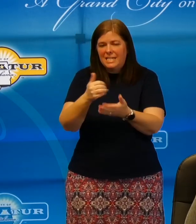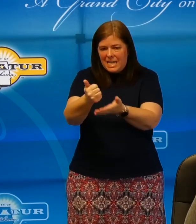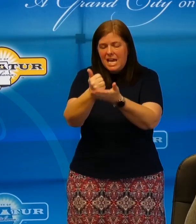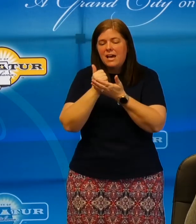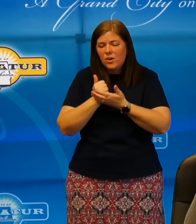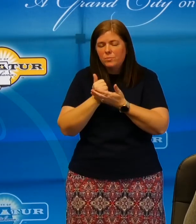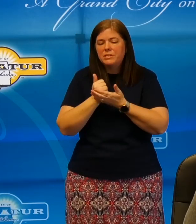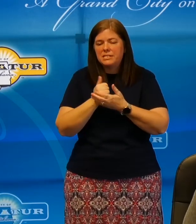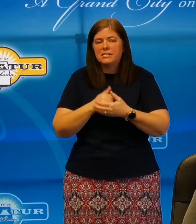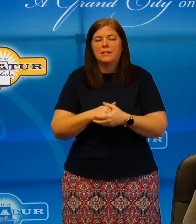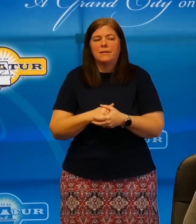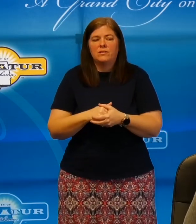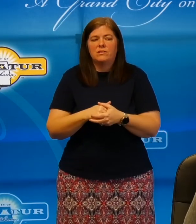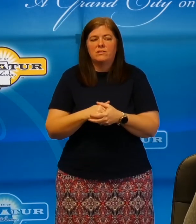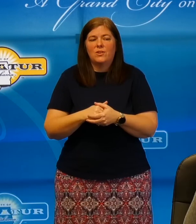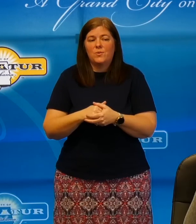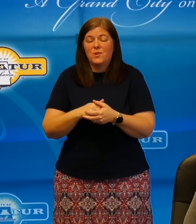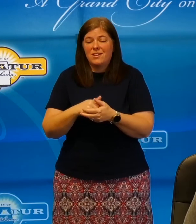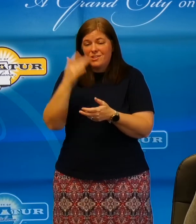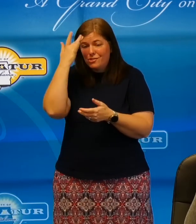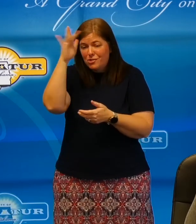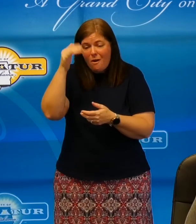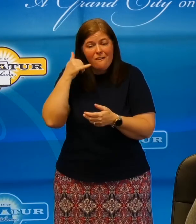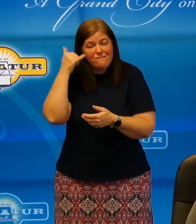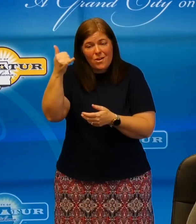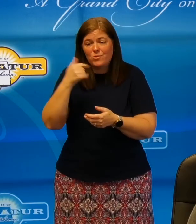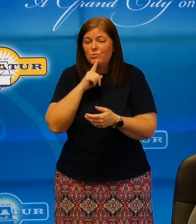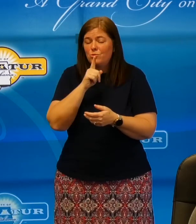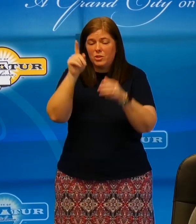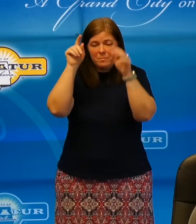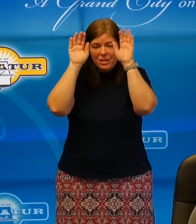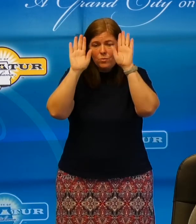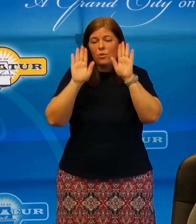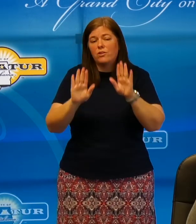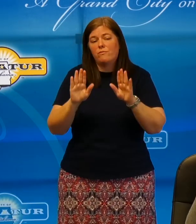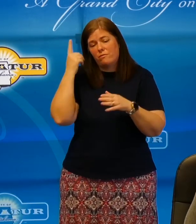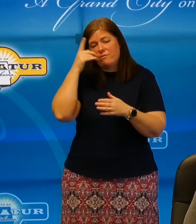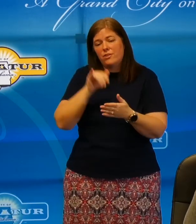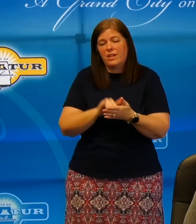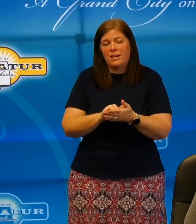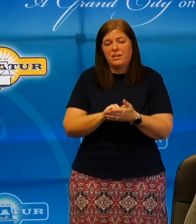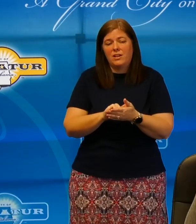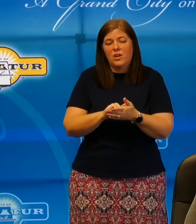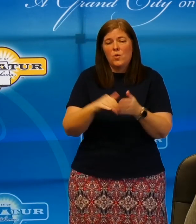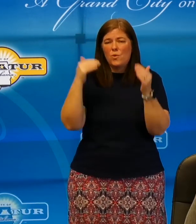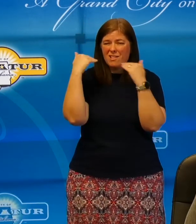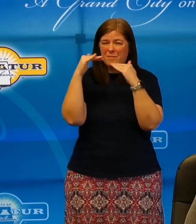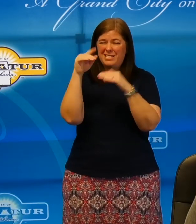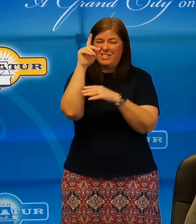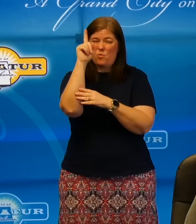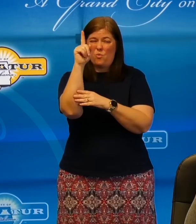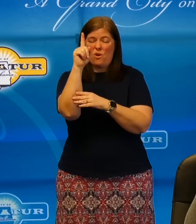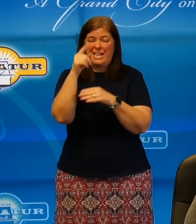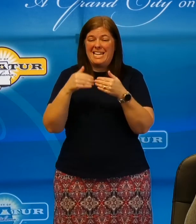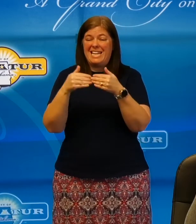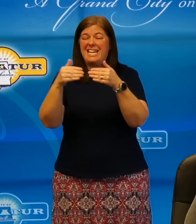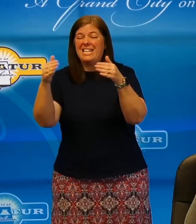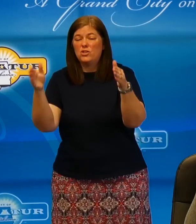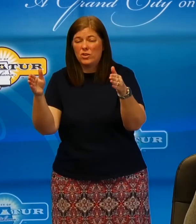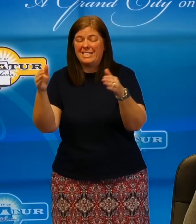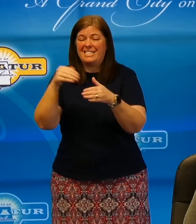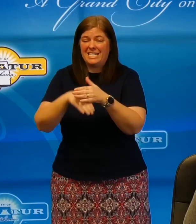can. So smartphones have been wonderful in that respect. We're limited to one entrance at the hospital.